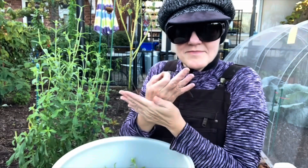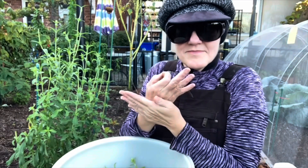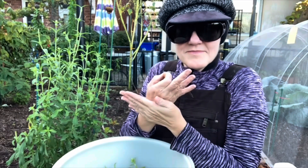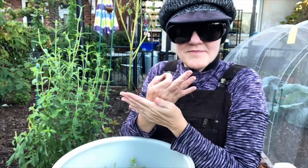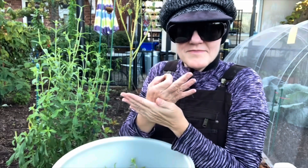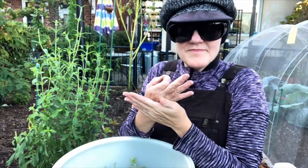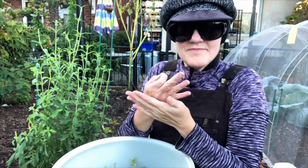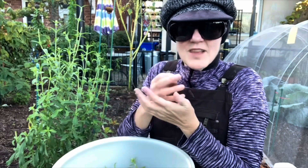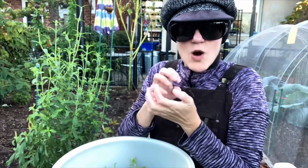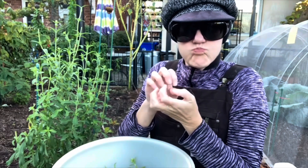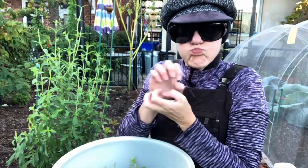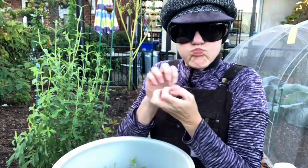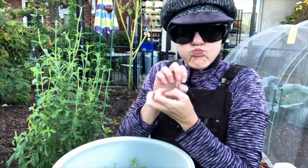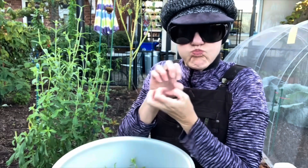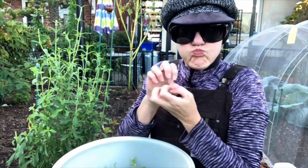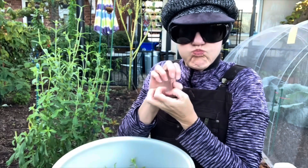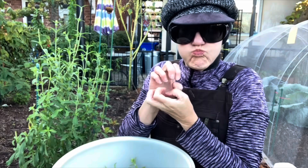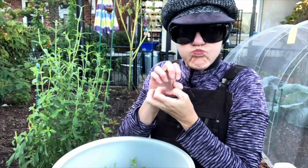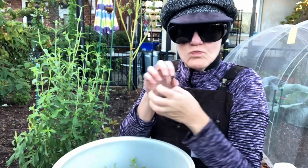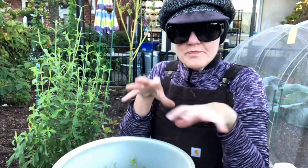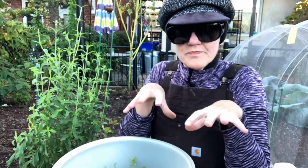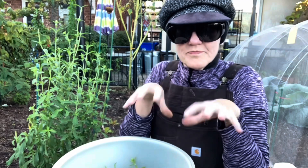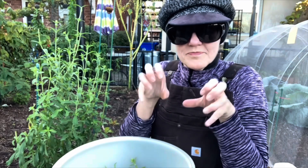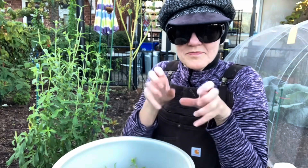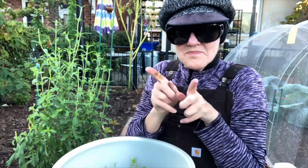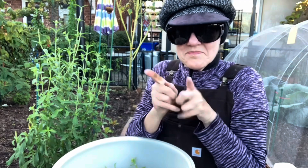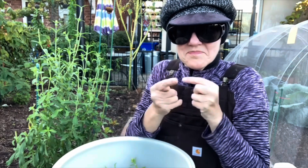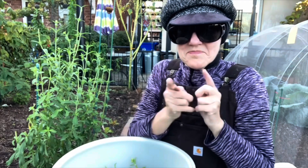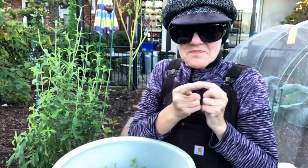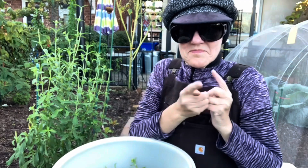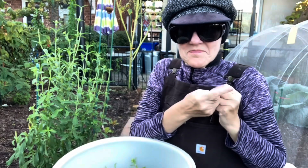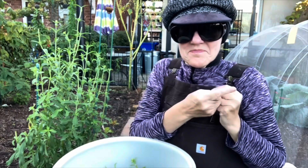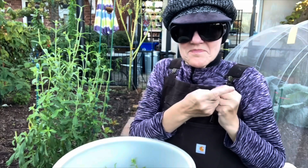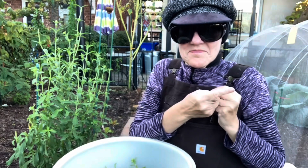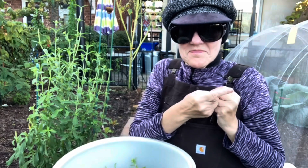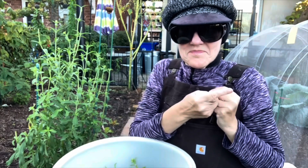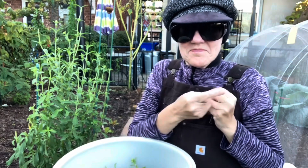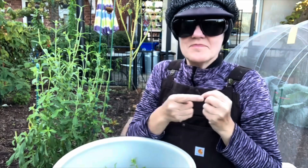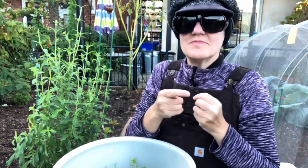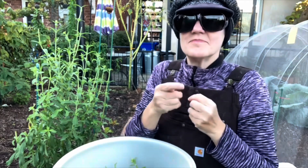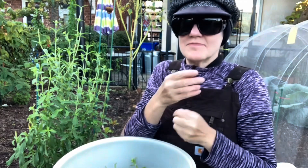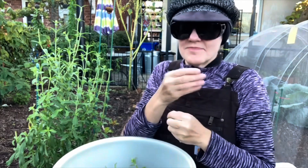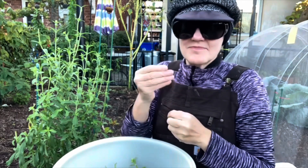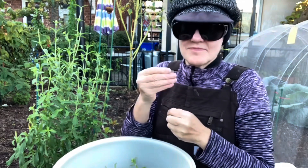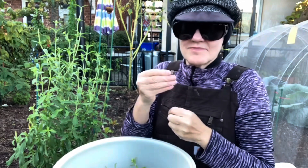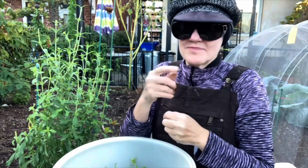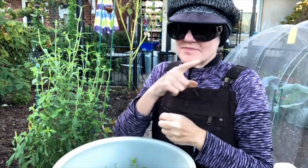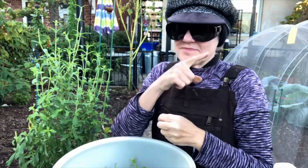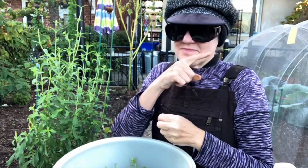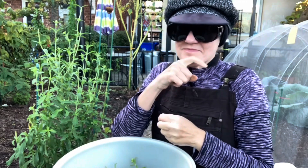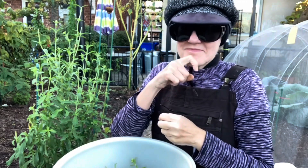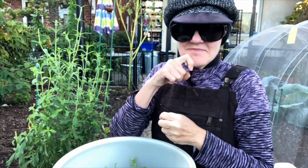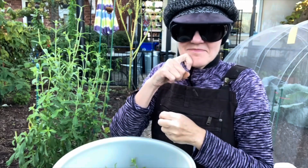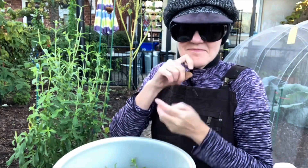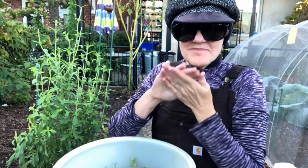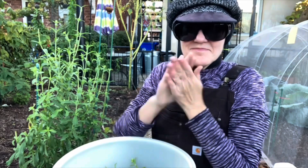I'm going to take the fresh stevia, grind it up, and freeze it in cubes. And the rest of it I'll